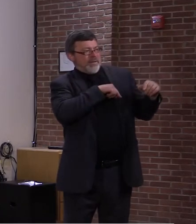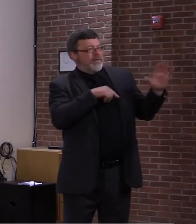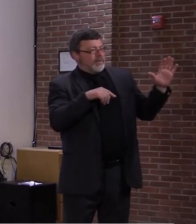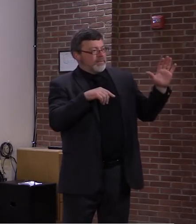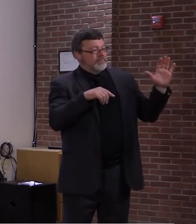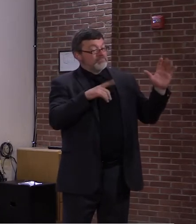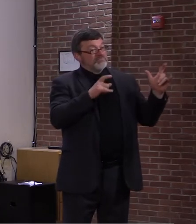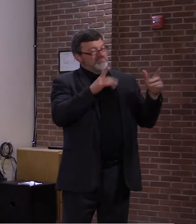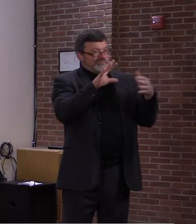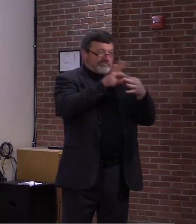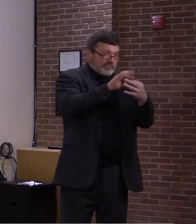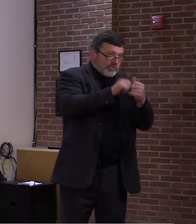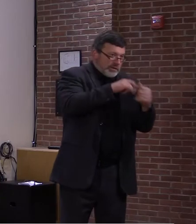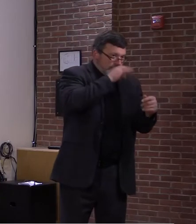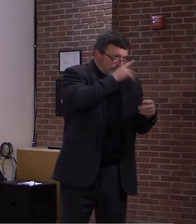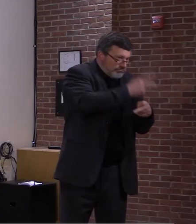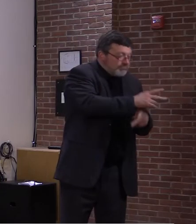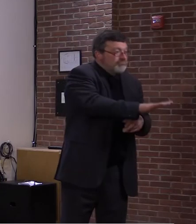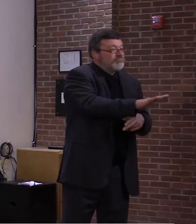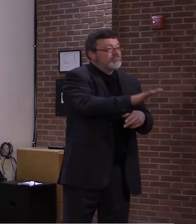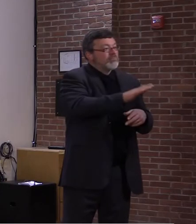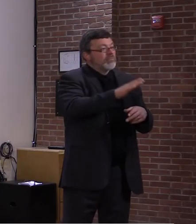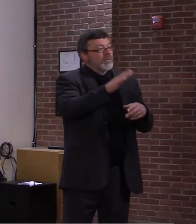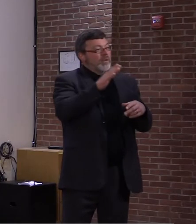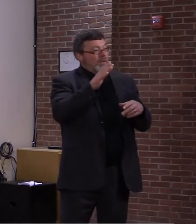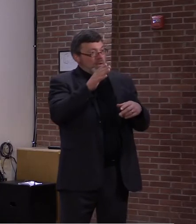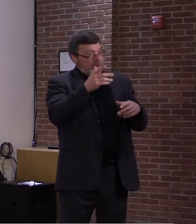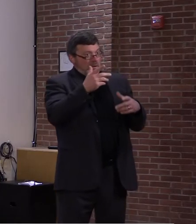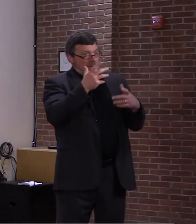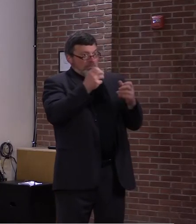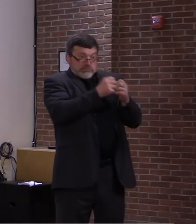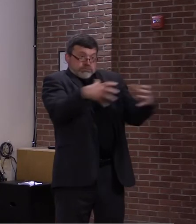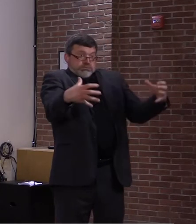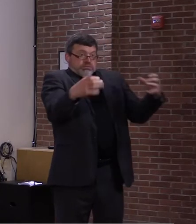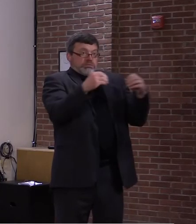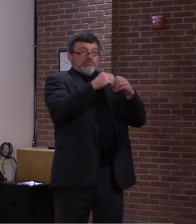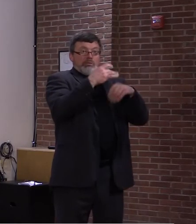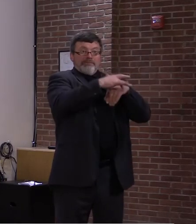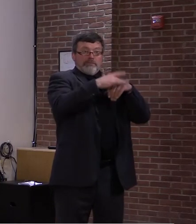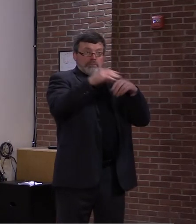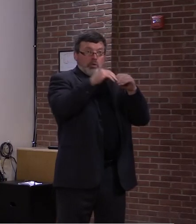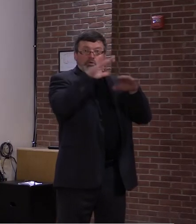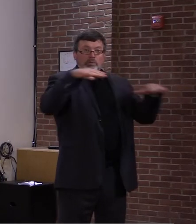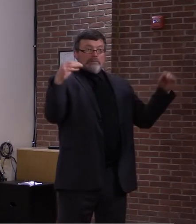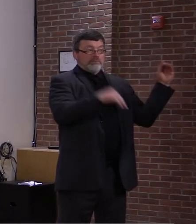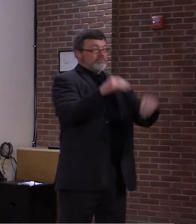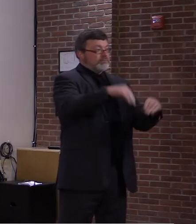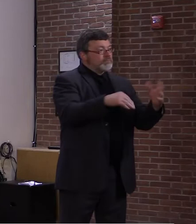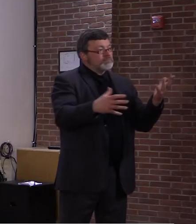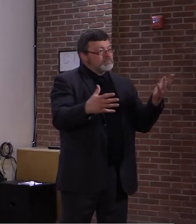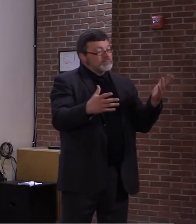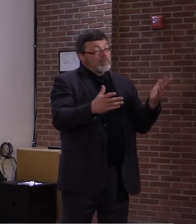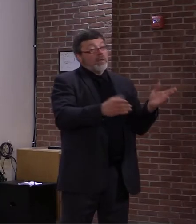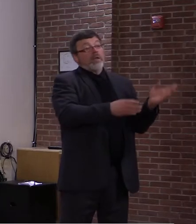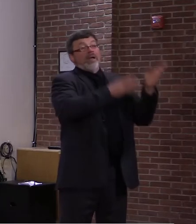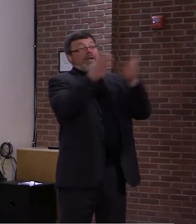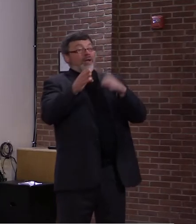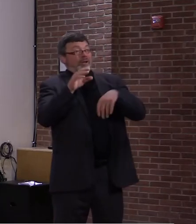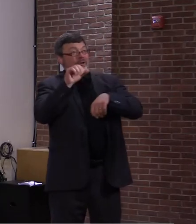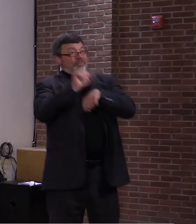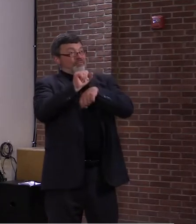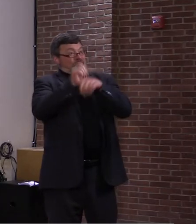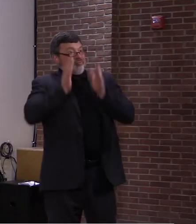care centers, like production of more slots will help everything. Will help the child care center, will help those parents returning to